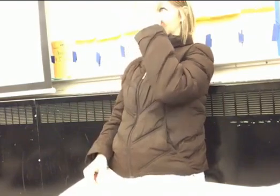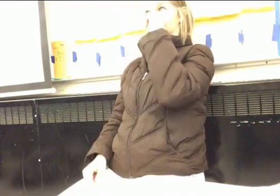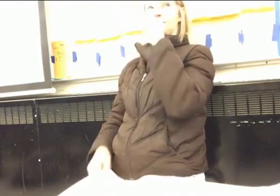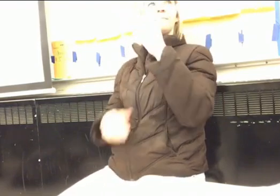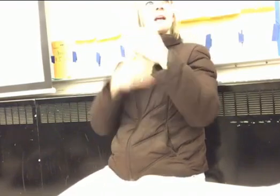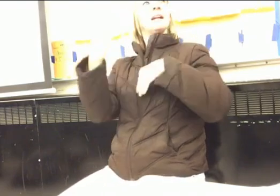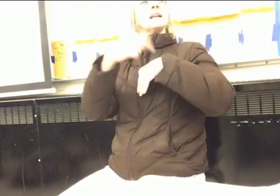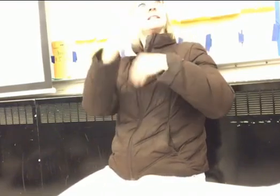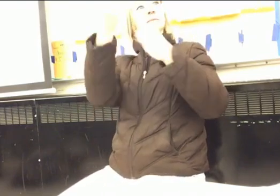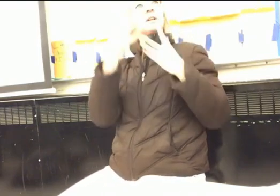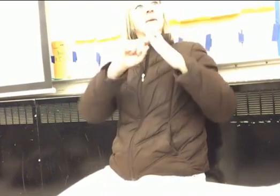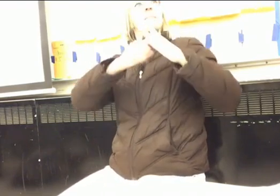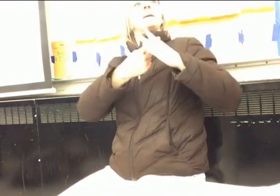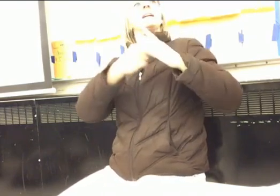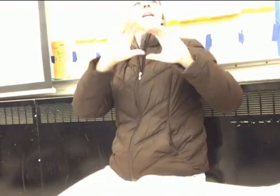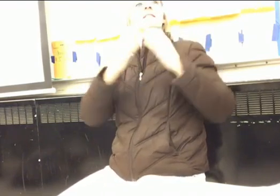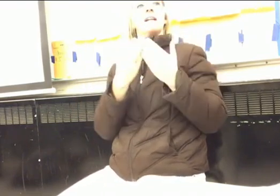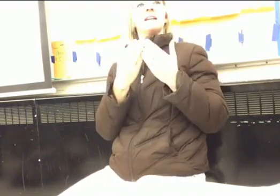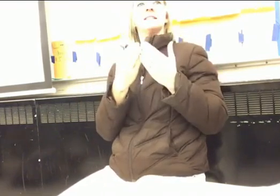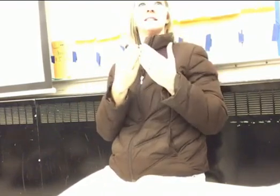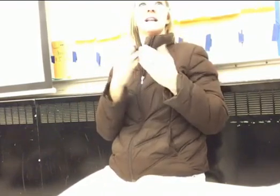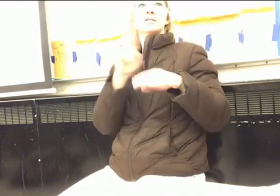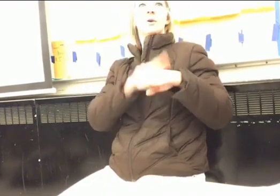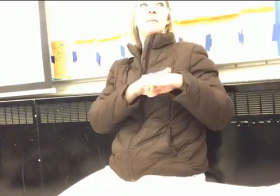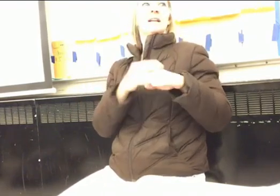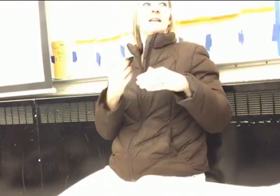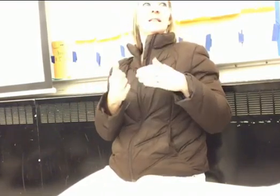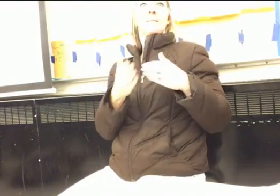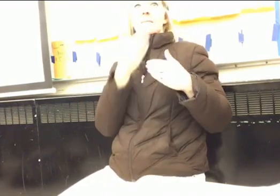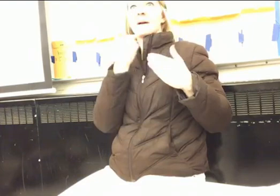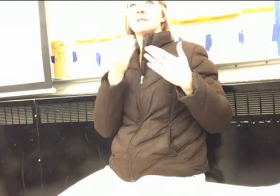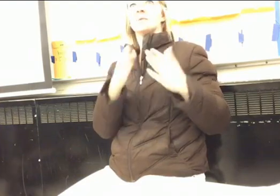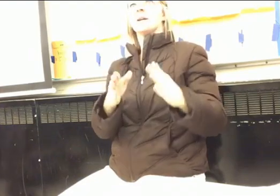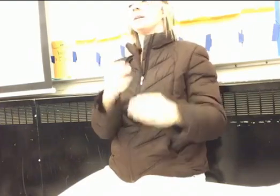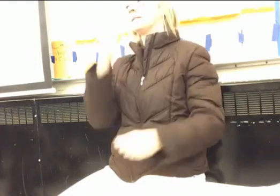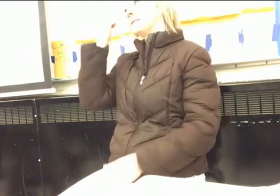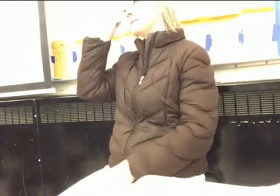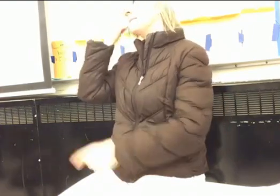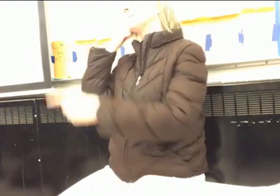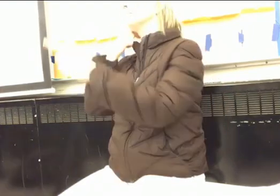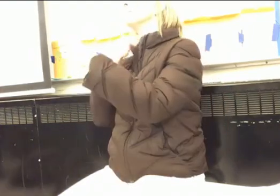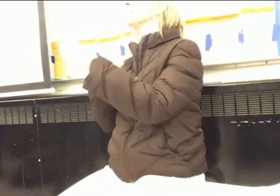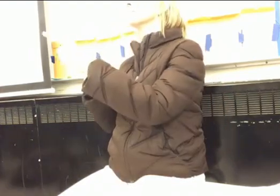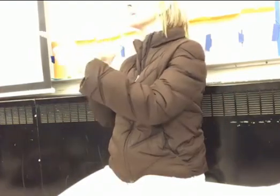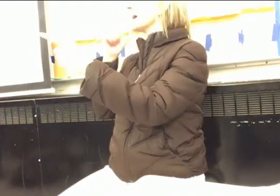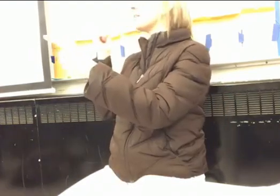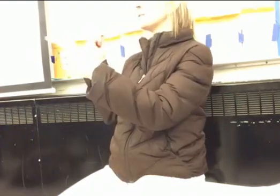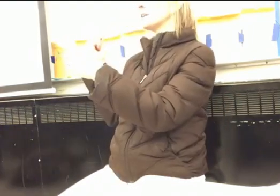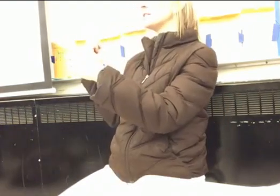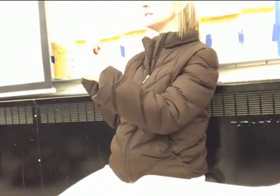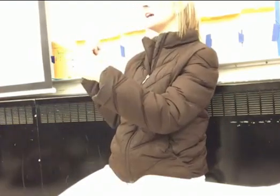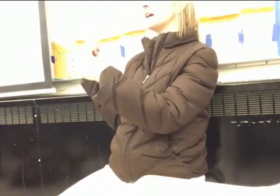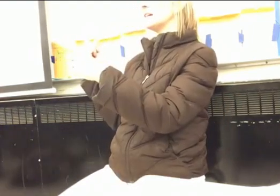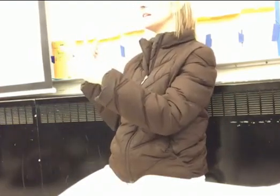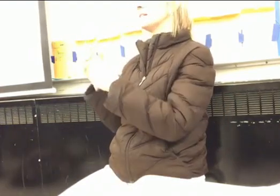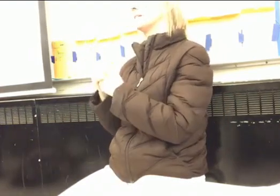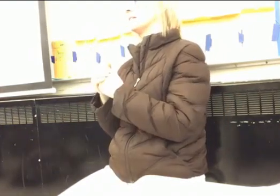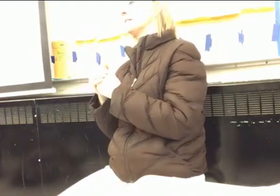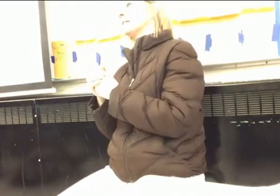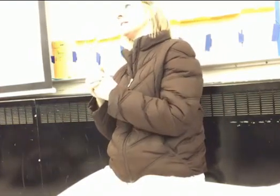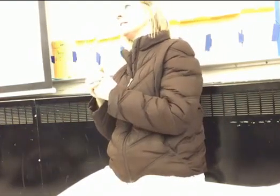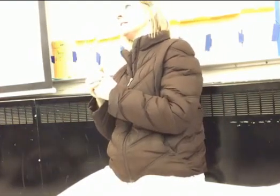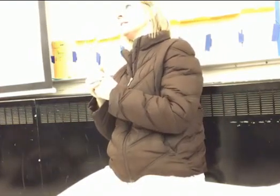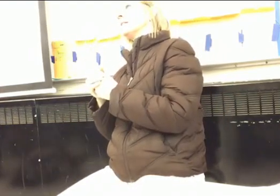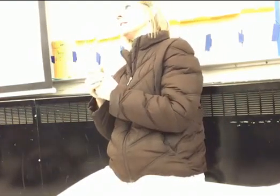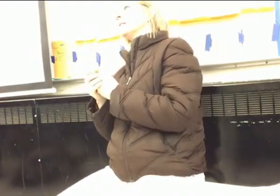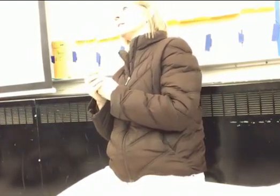Next time, just let me know at the beginning of class. That's usually the easiest way to be able to do it. Yeah, Marie? I don't understand. So if the chiefs are in trouble, why did they